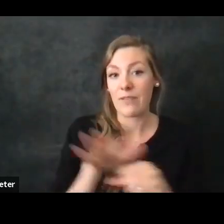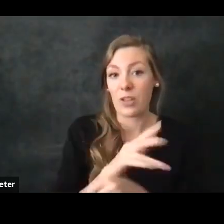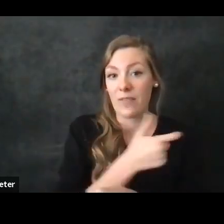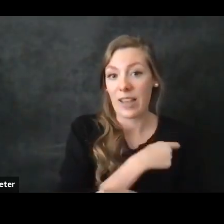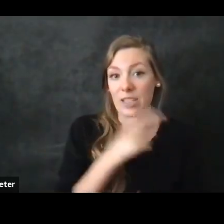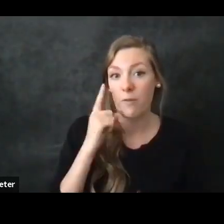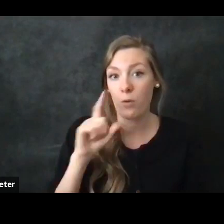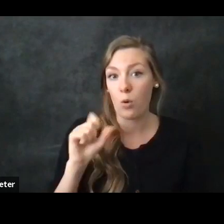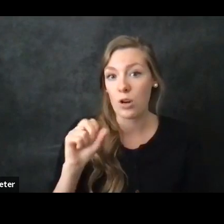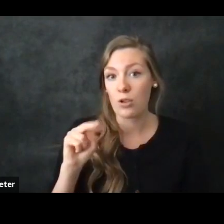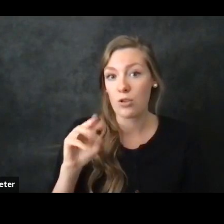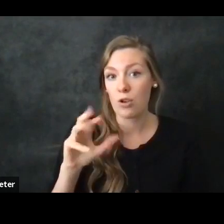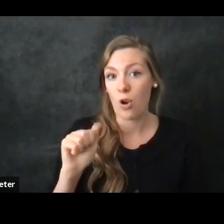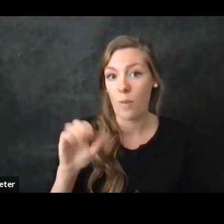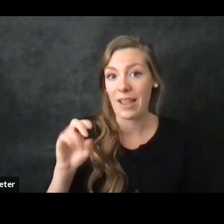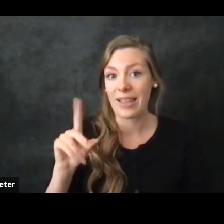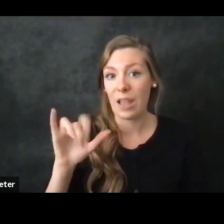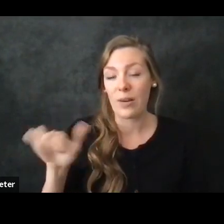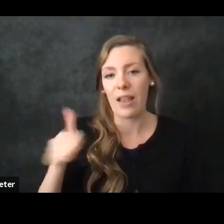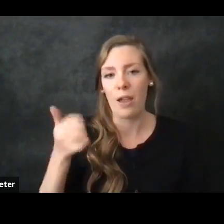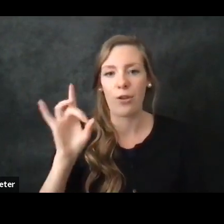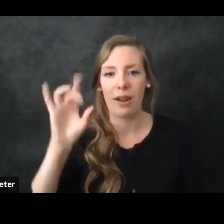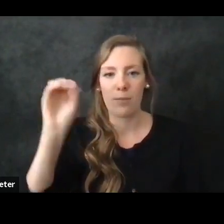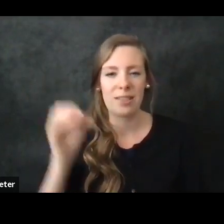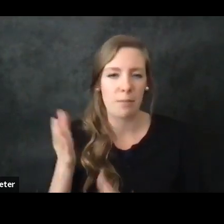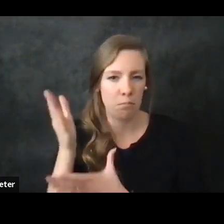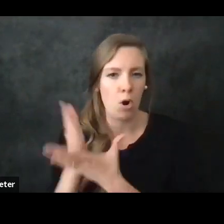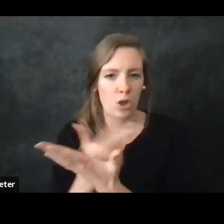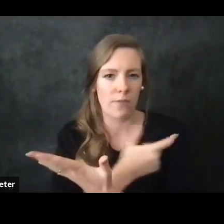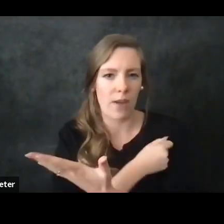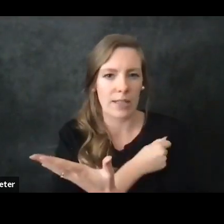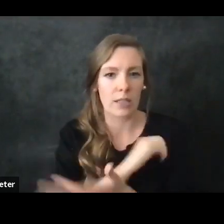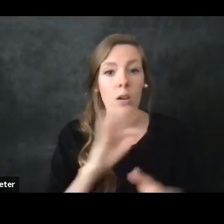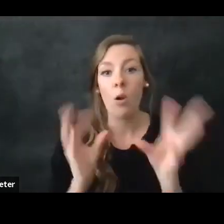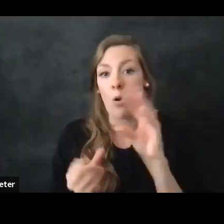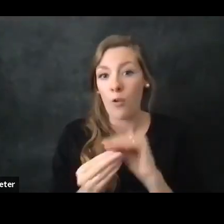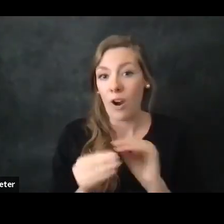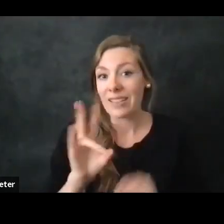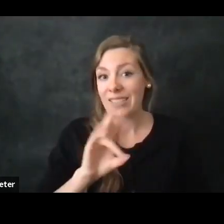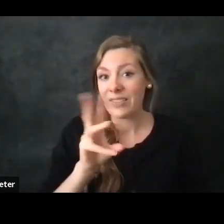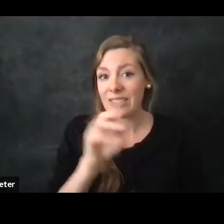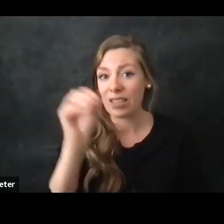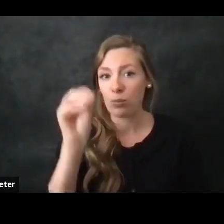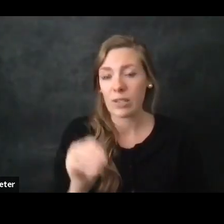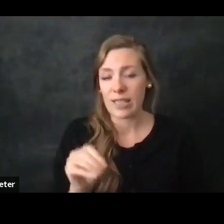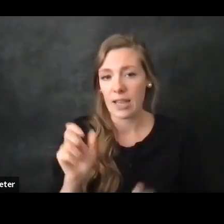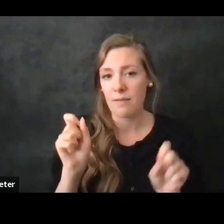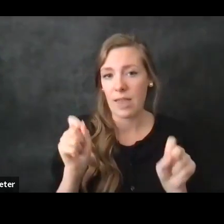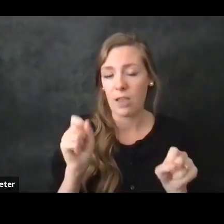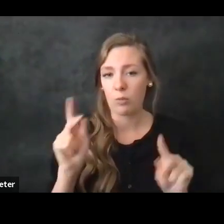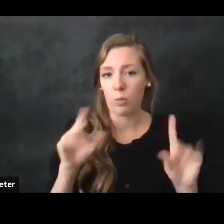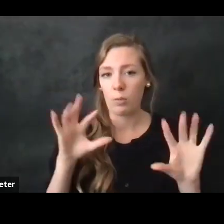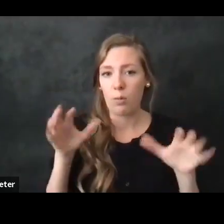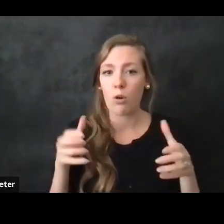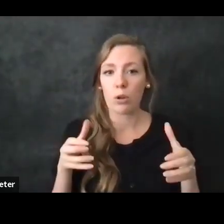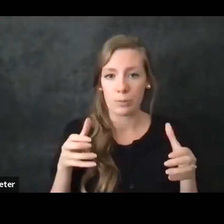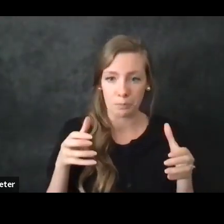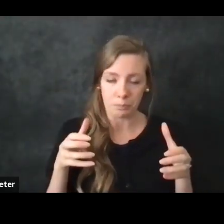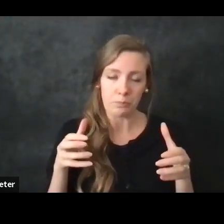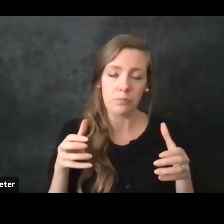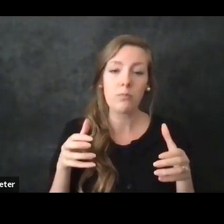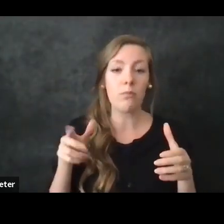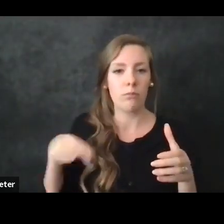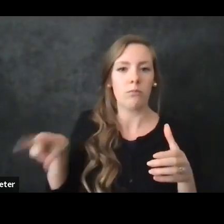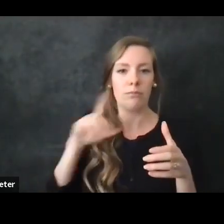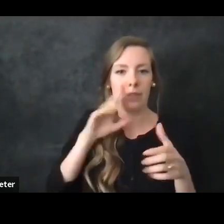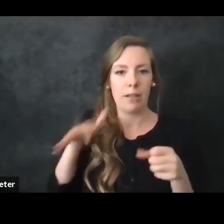another 8% are partially vaccinated. Overall, our vaccination rate is 76% of the eligible population being fully